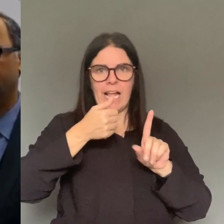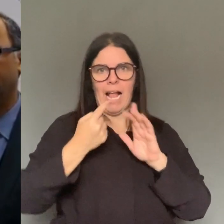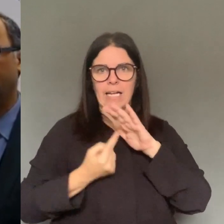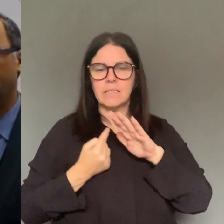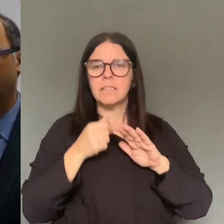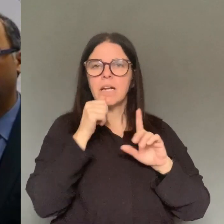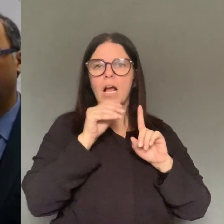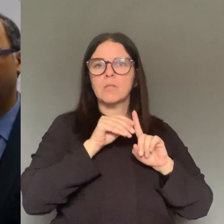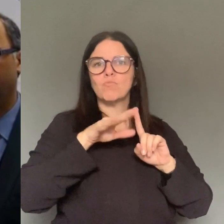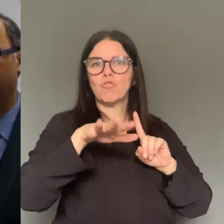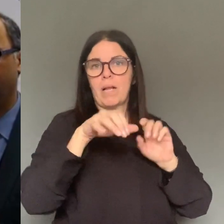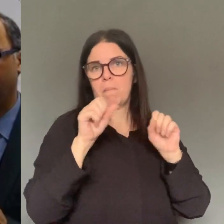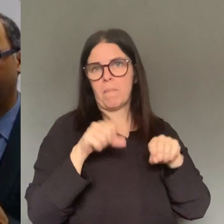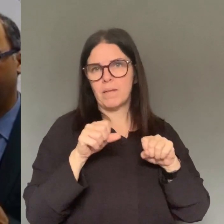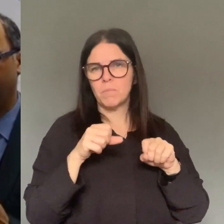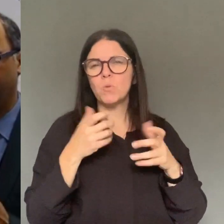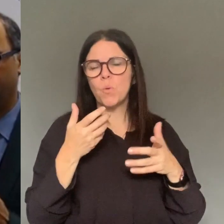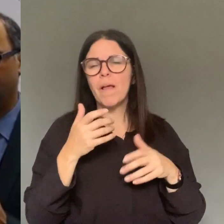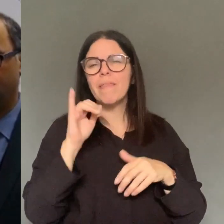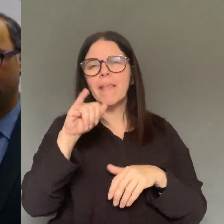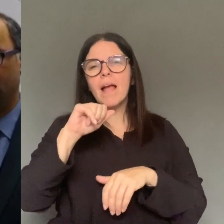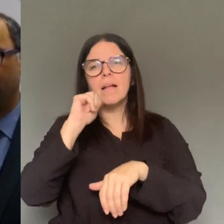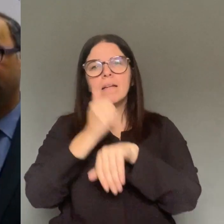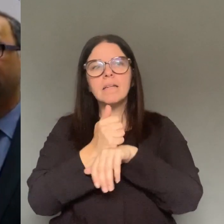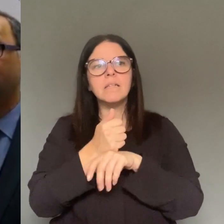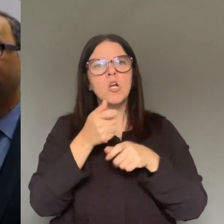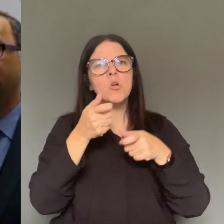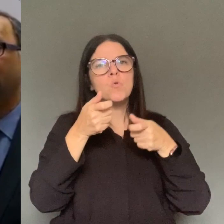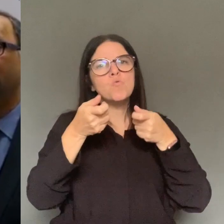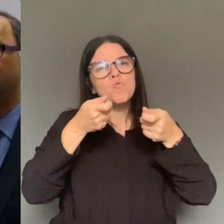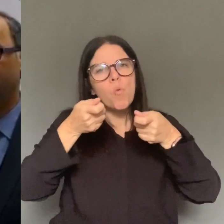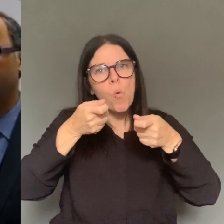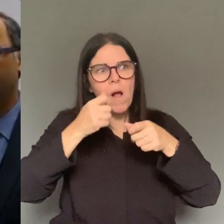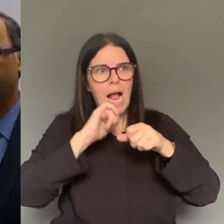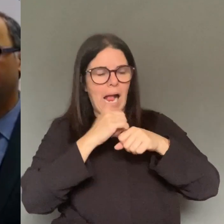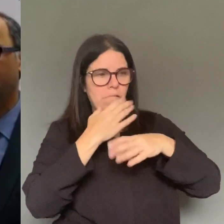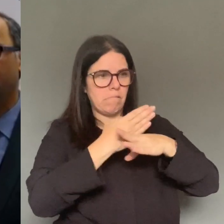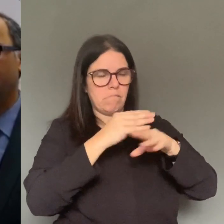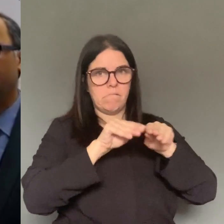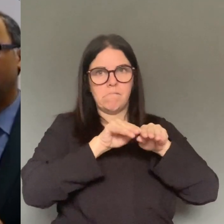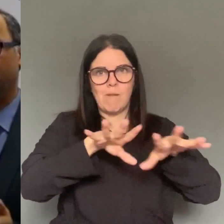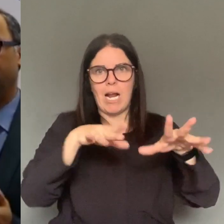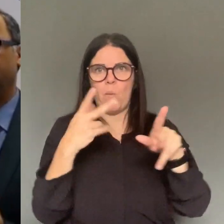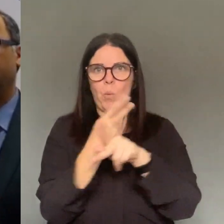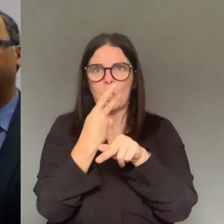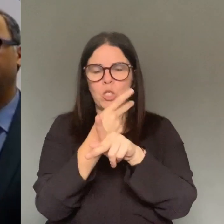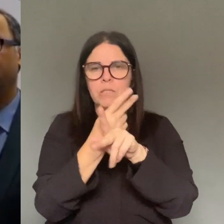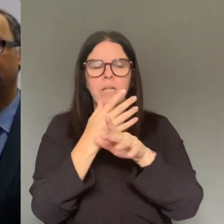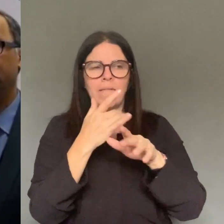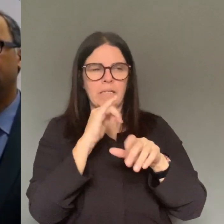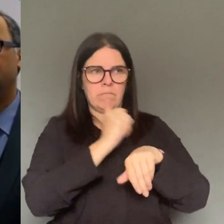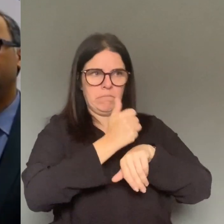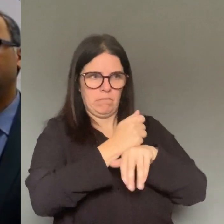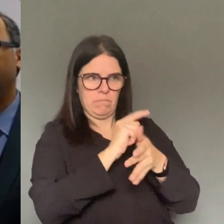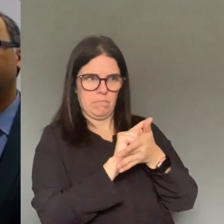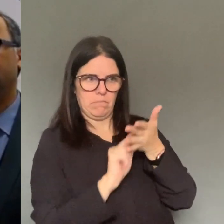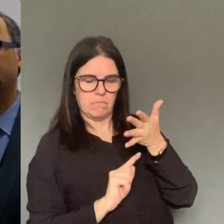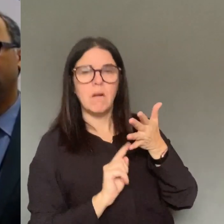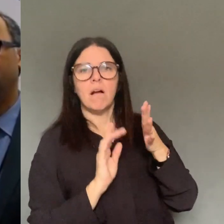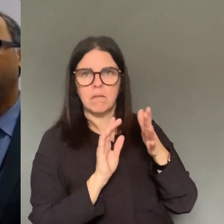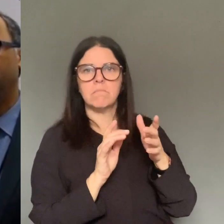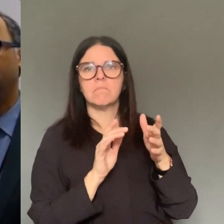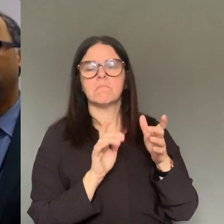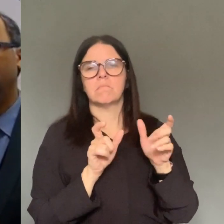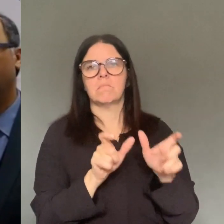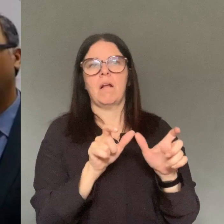individuals in a place where they cannot spread it further. So early detection of these cases would definitely